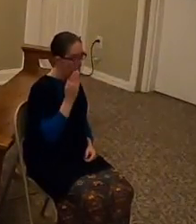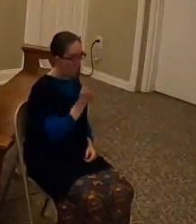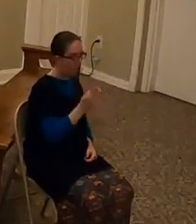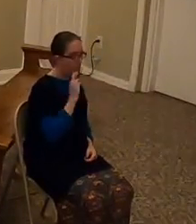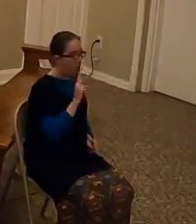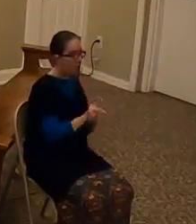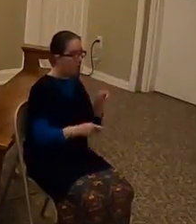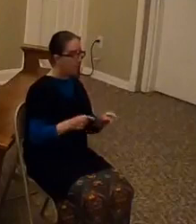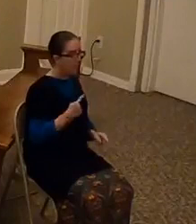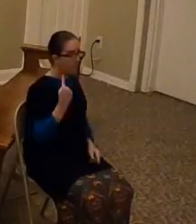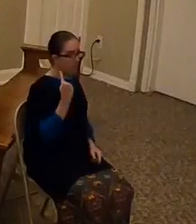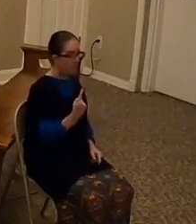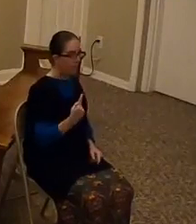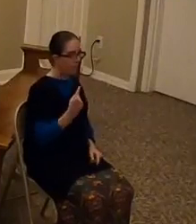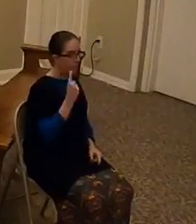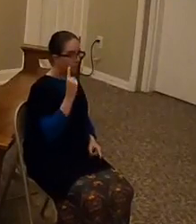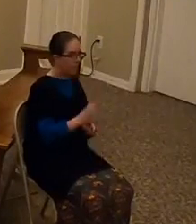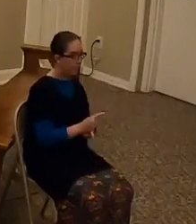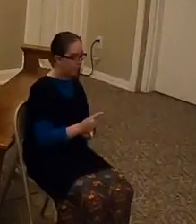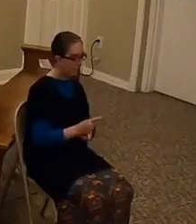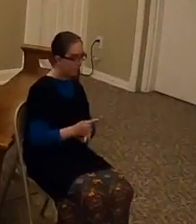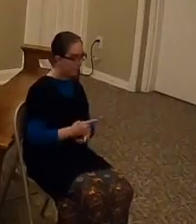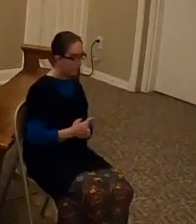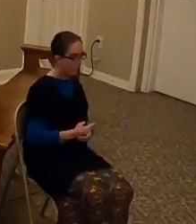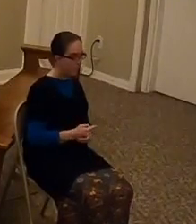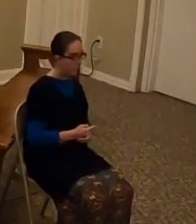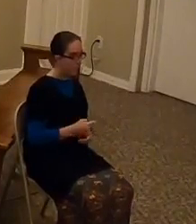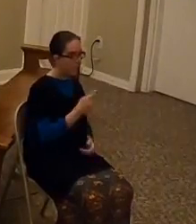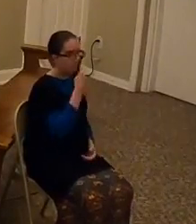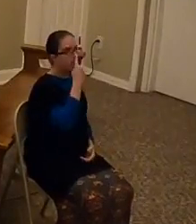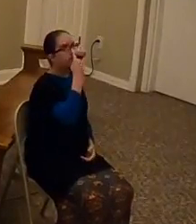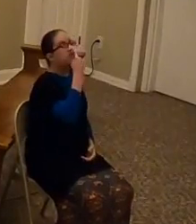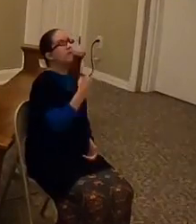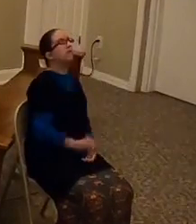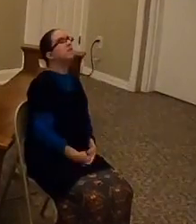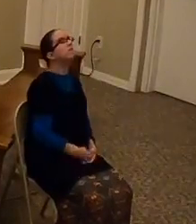are self-righteous. You know what I'm saying? They got their nose up.